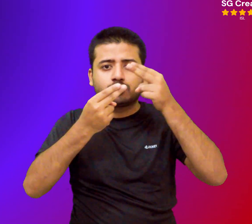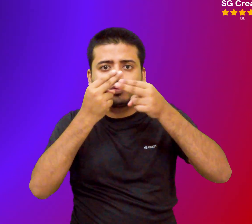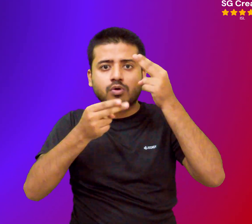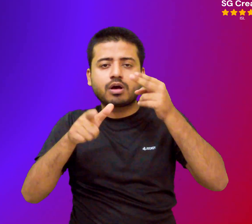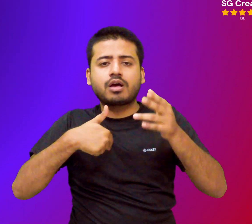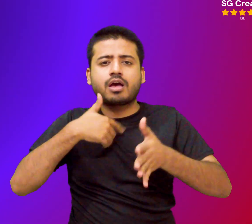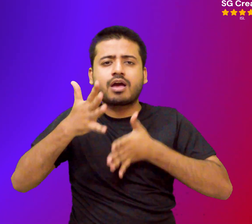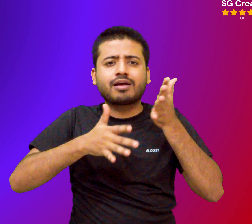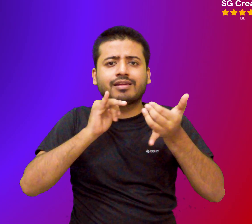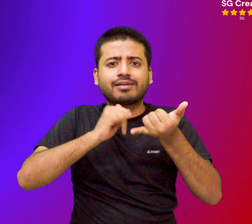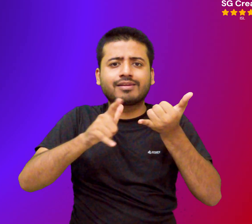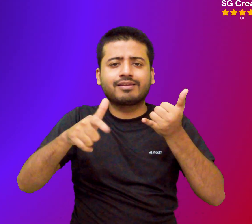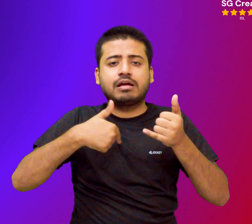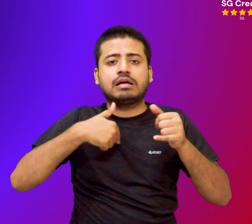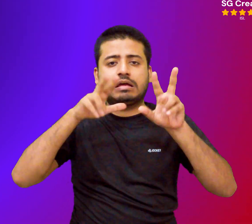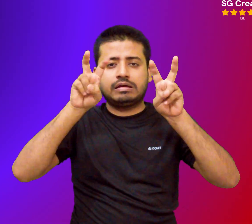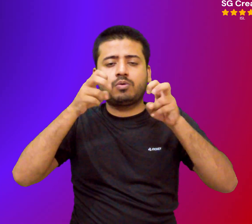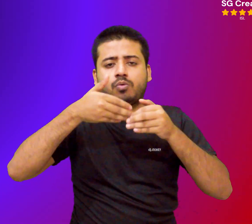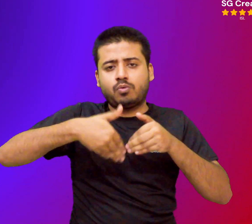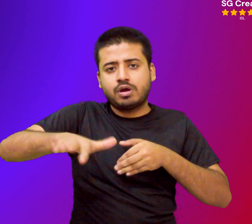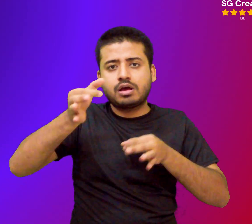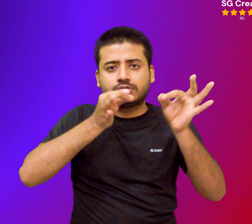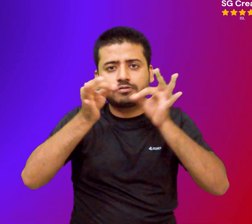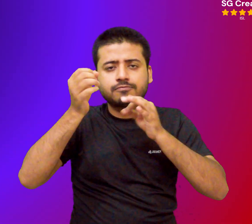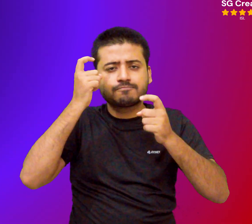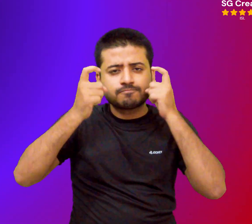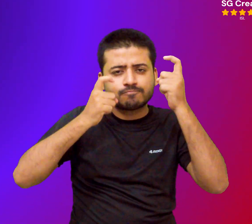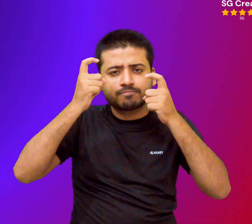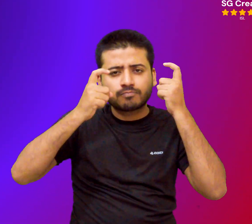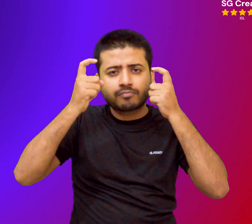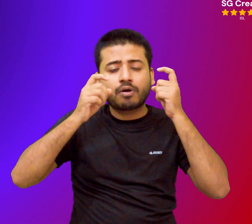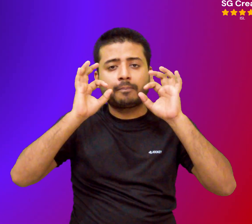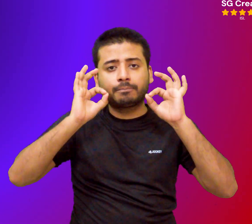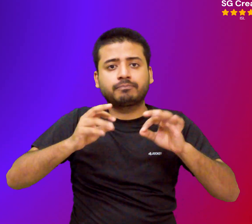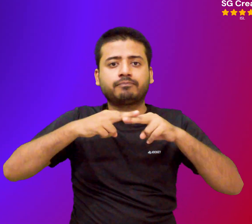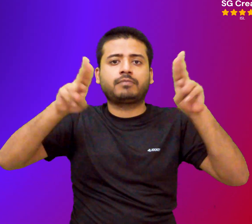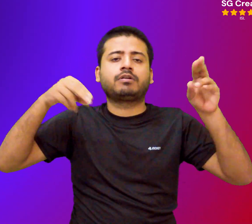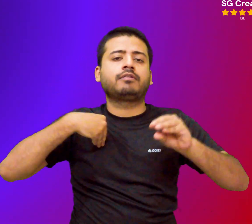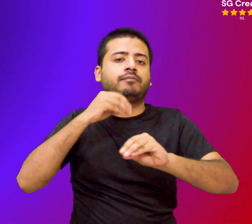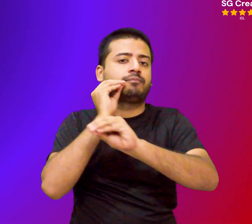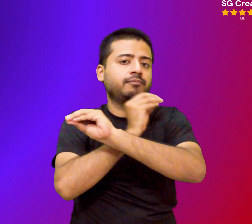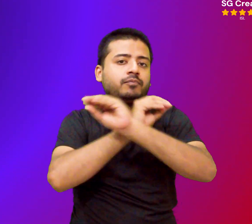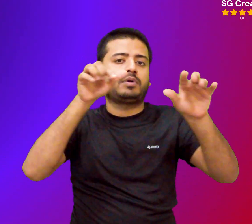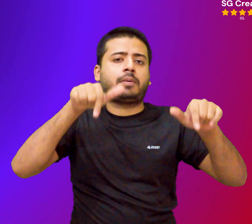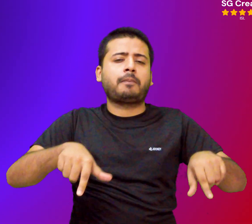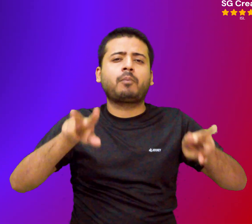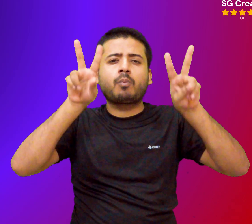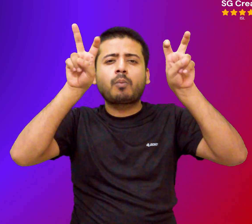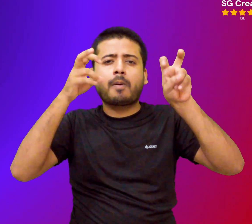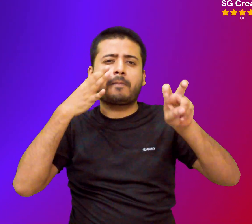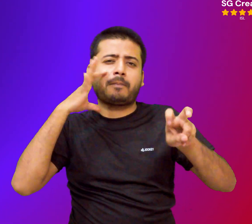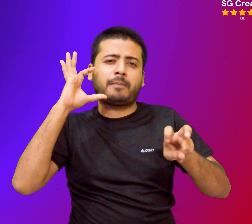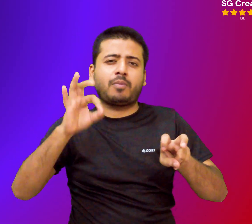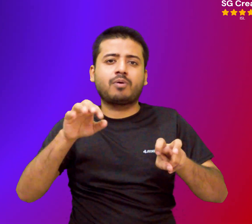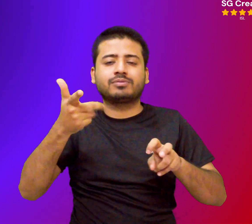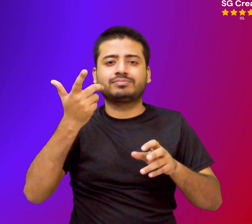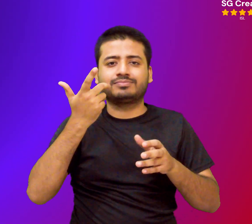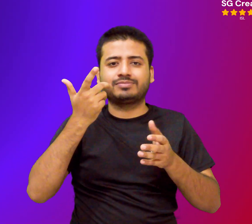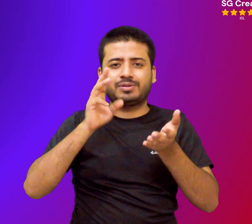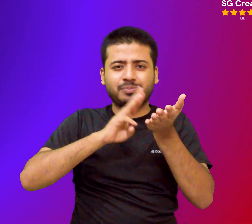was used in momos and spring rolls sold in Chandigarh, Panchkula and Kalka for 2 years. The owner was fined just